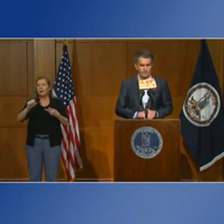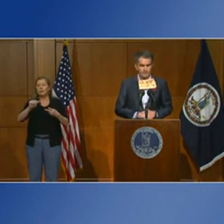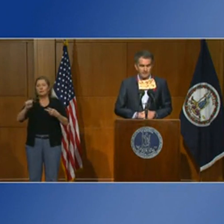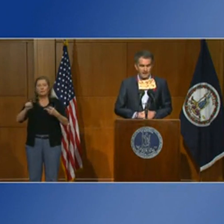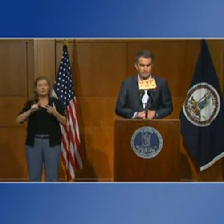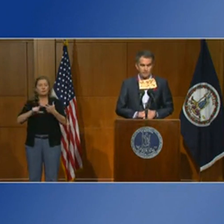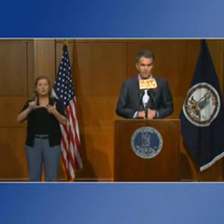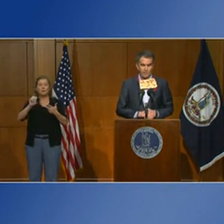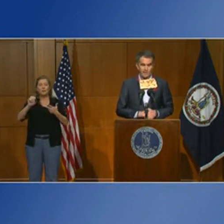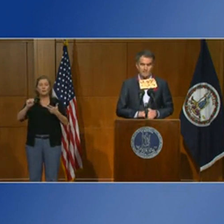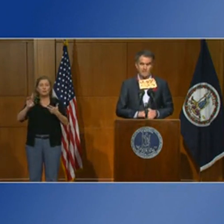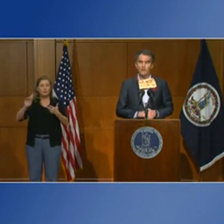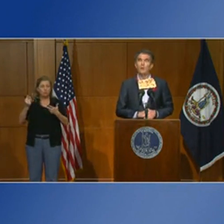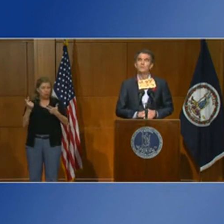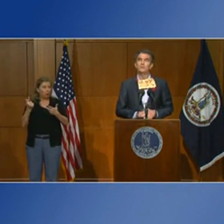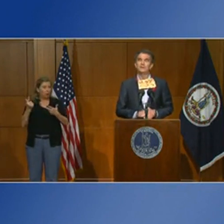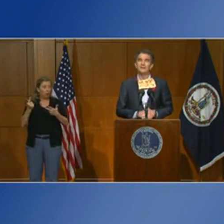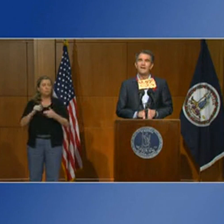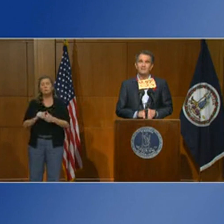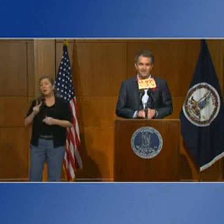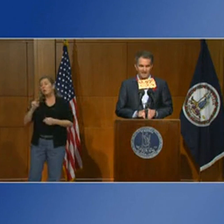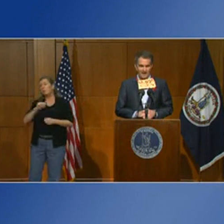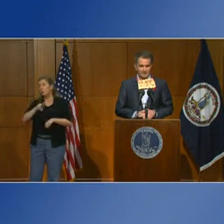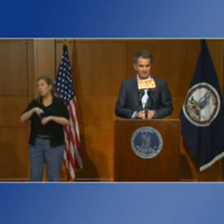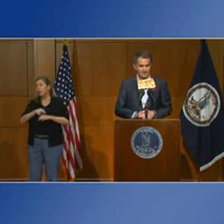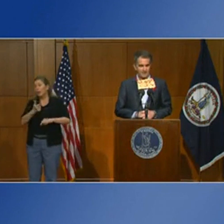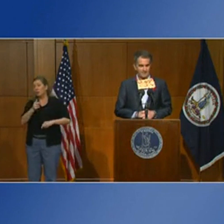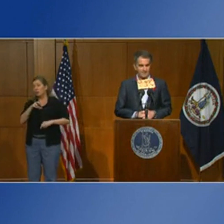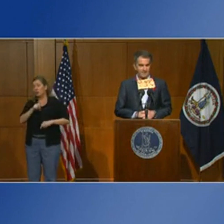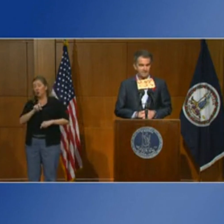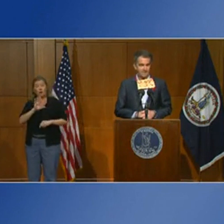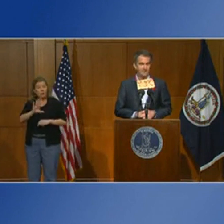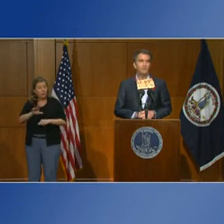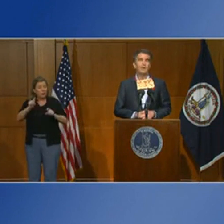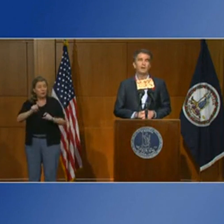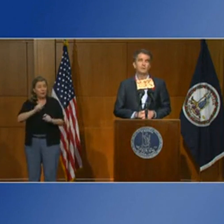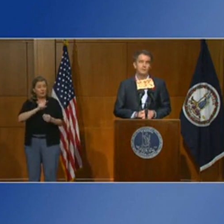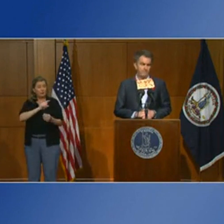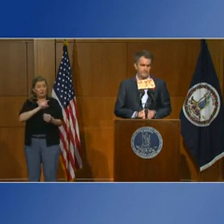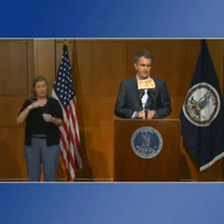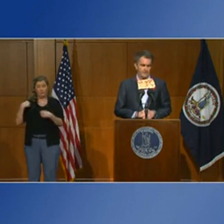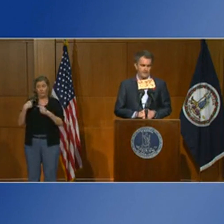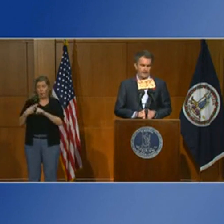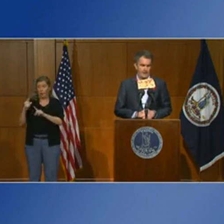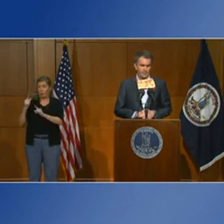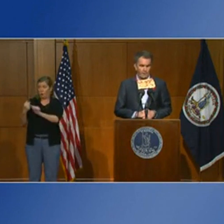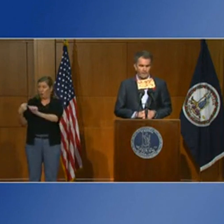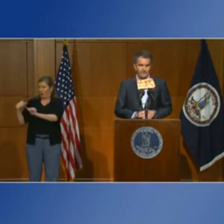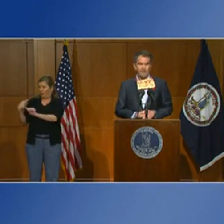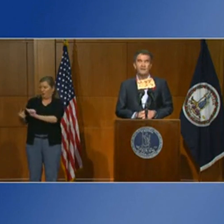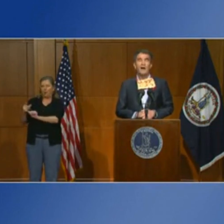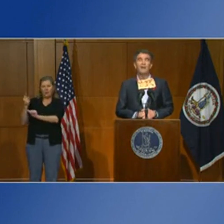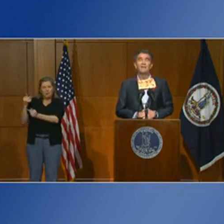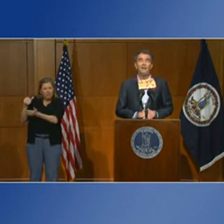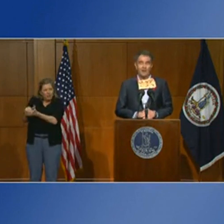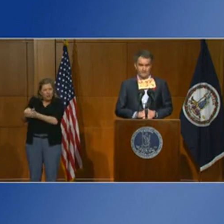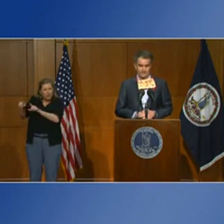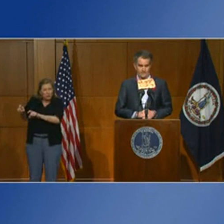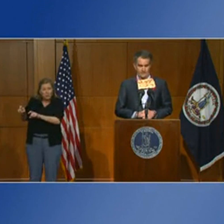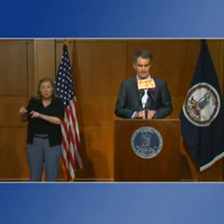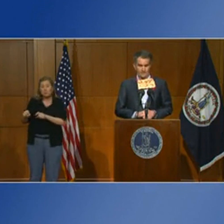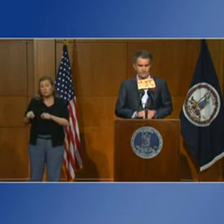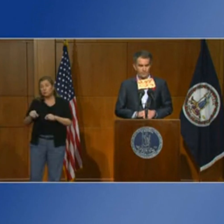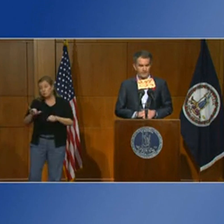The Virginia National Guard has done almost 11,000 tests as of this past Tuesday, and will have done